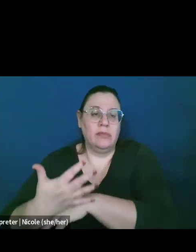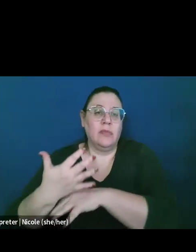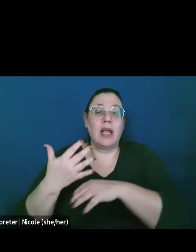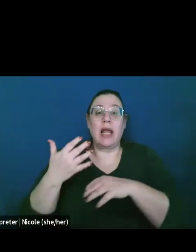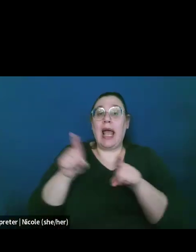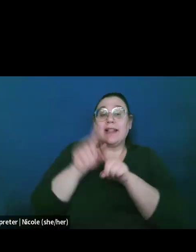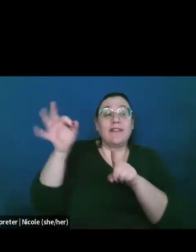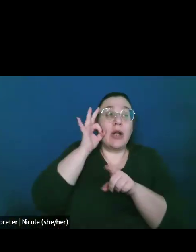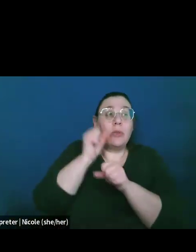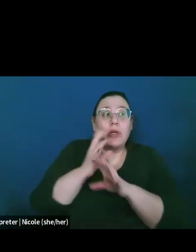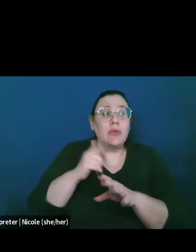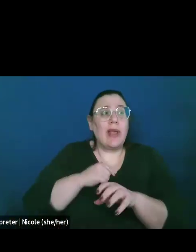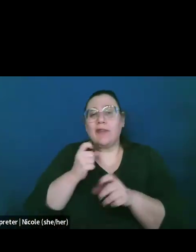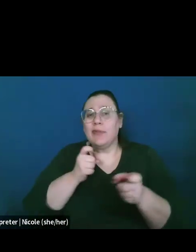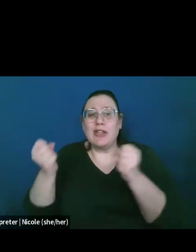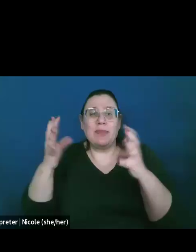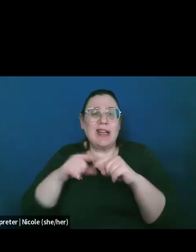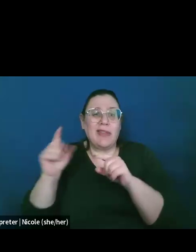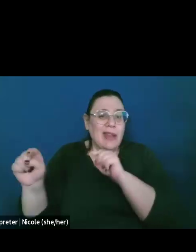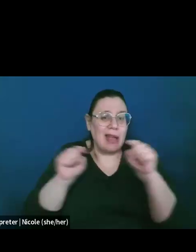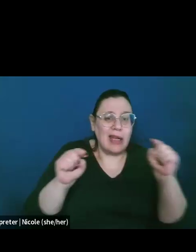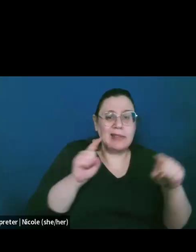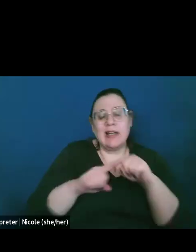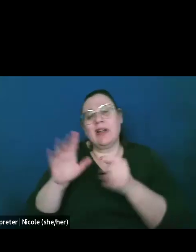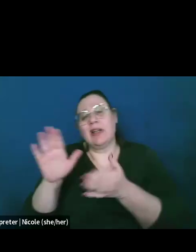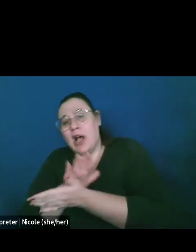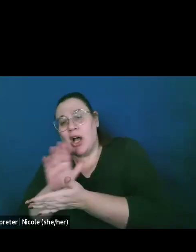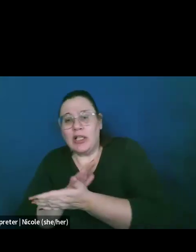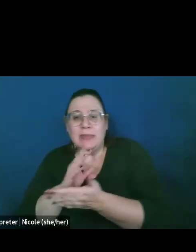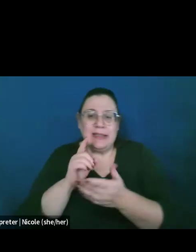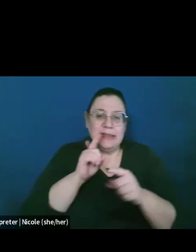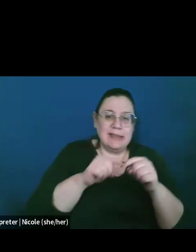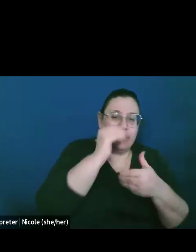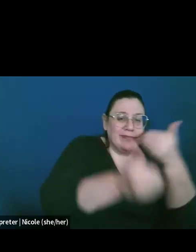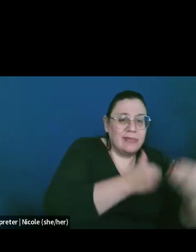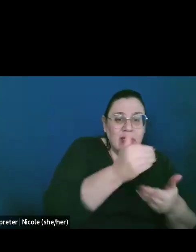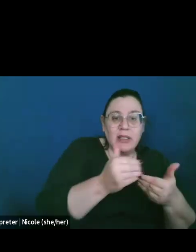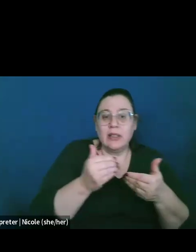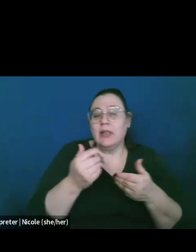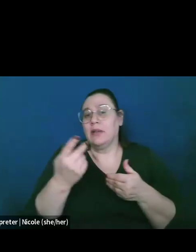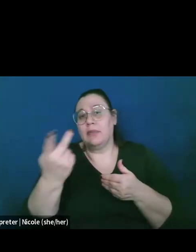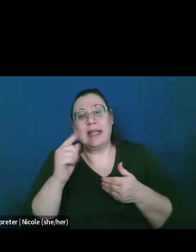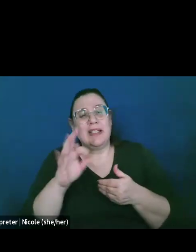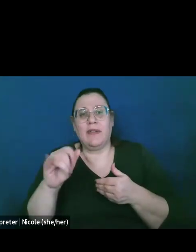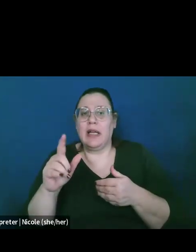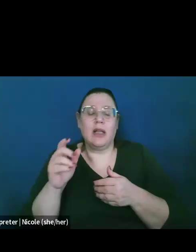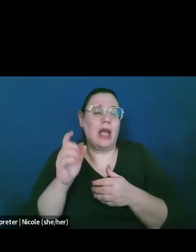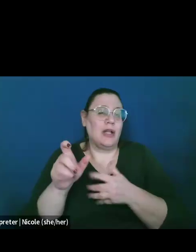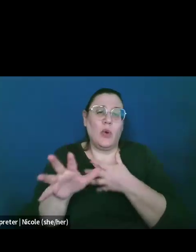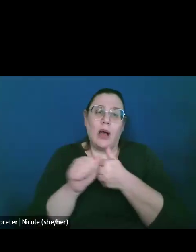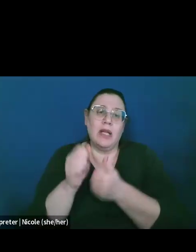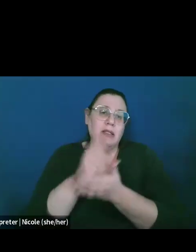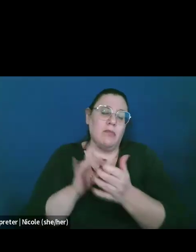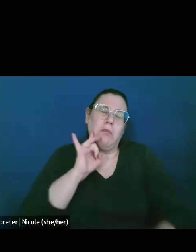parts, working with lots of documents, numbers, and trackers. Tiffany and I have both had to update some truly terrible documents, and we had